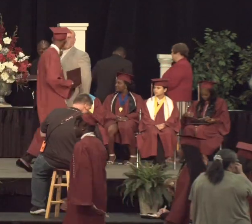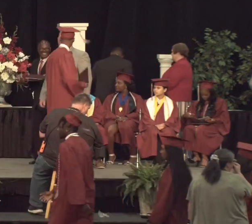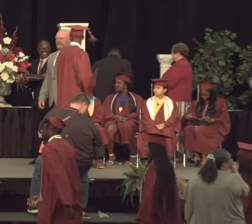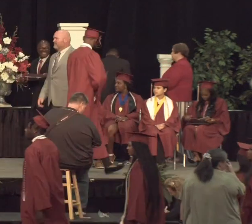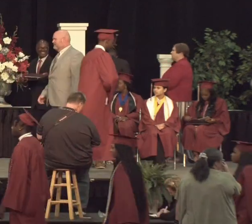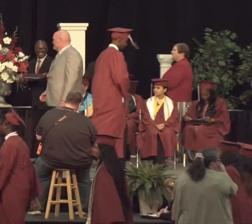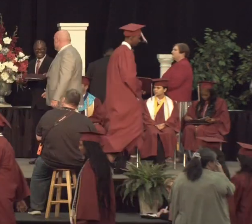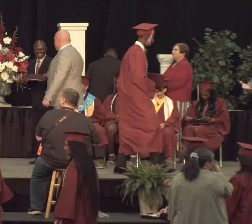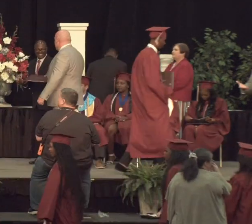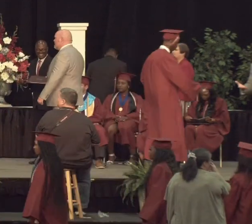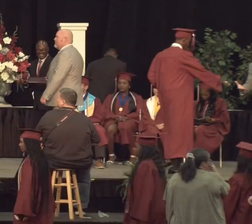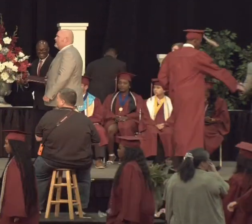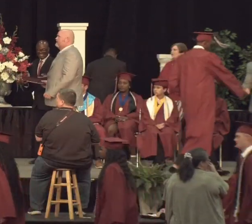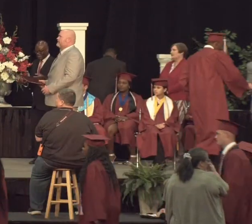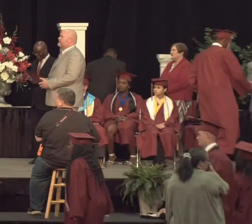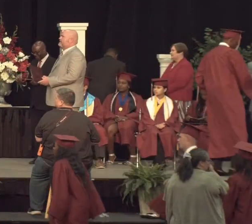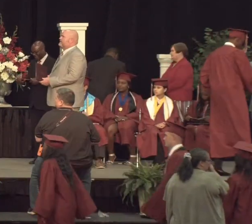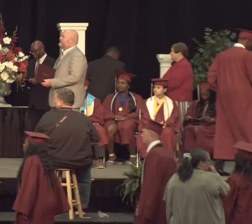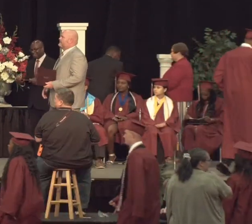Devon Jenkins.